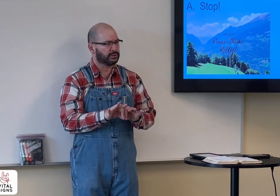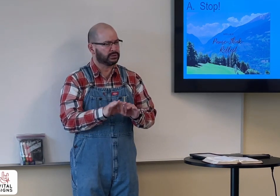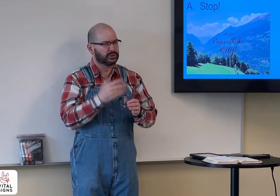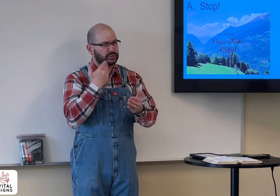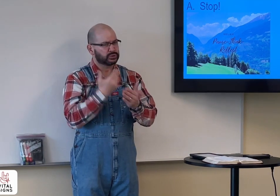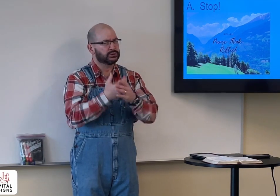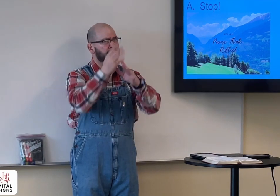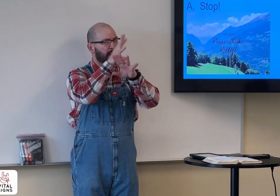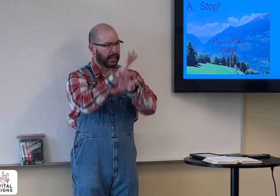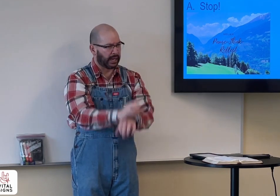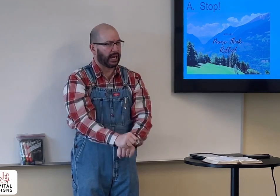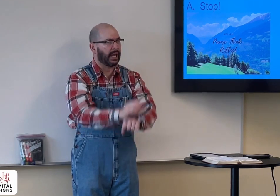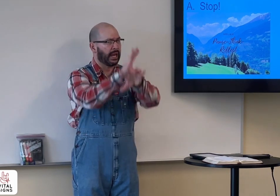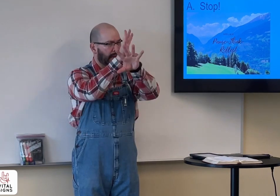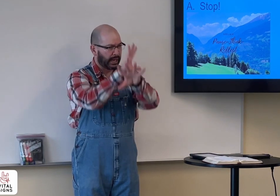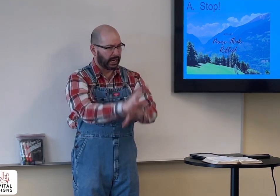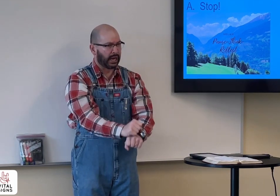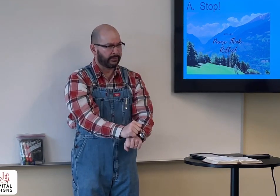important. It's a good habit to get into